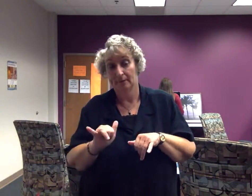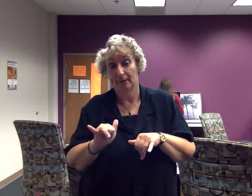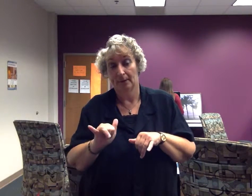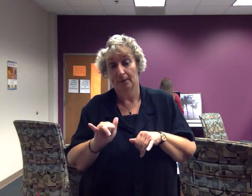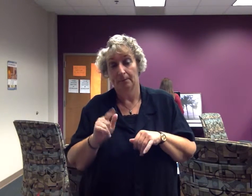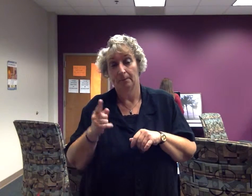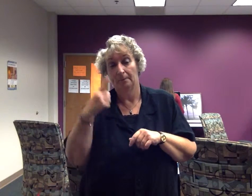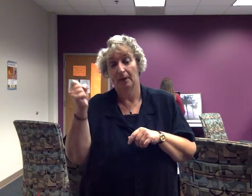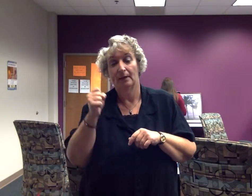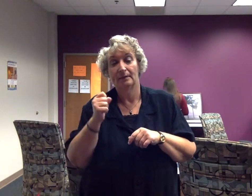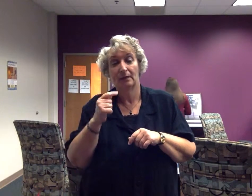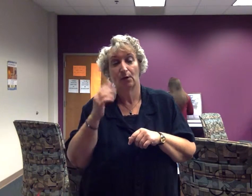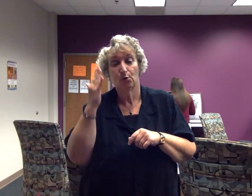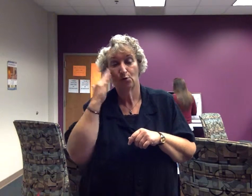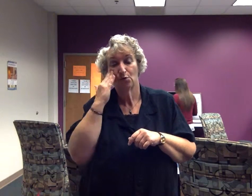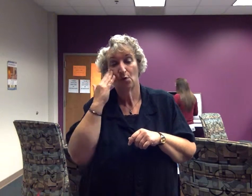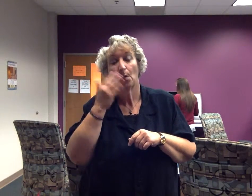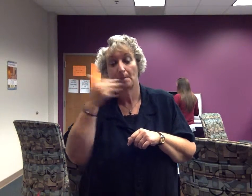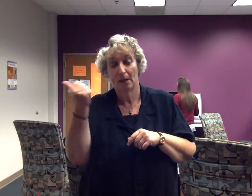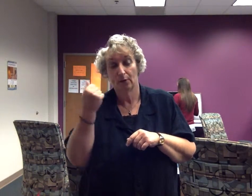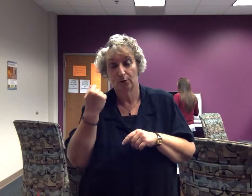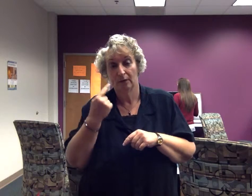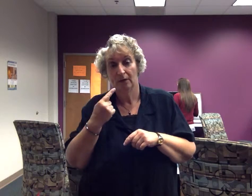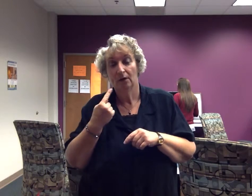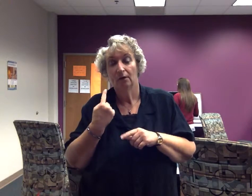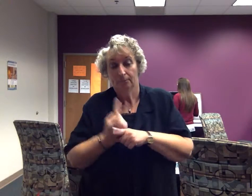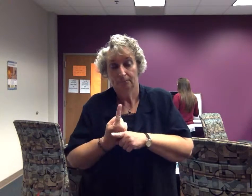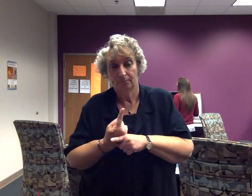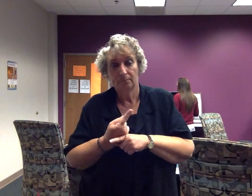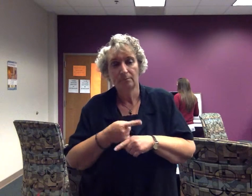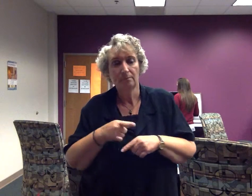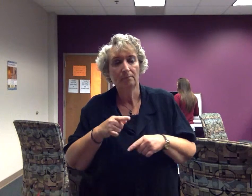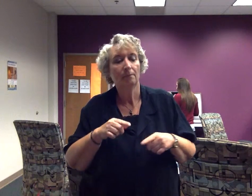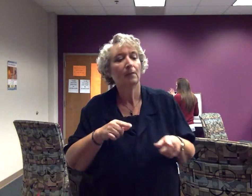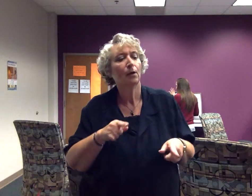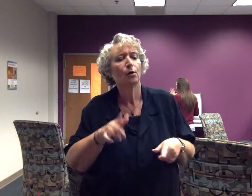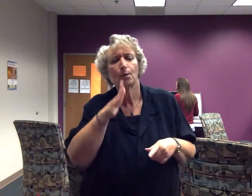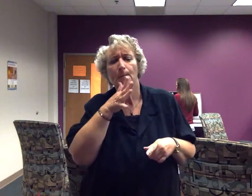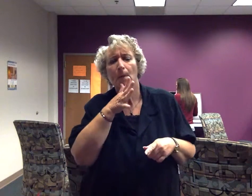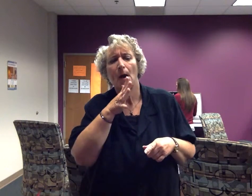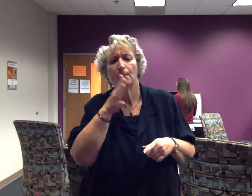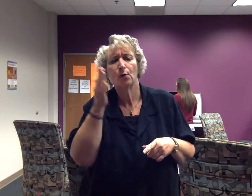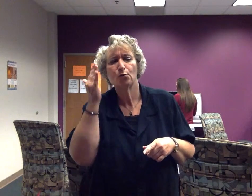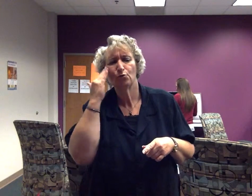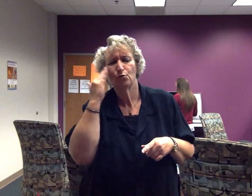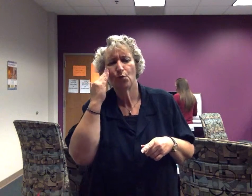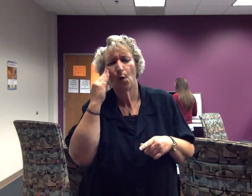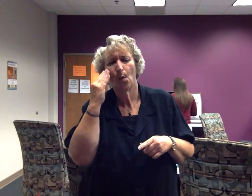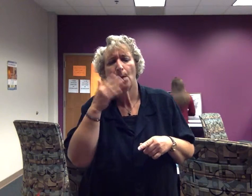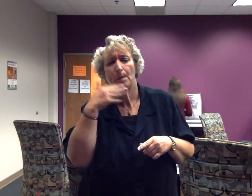all Well, no. right? It's okay. You can say no. All right. Anybody else have any comments on that